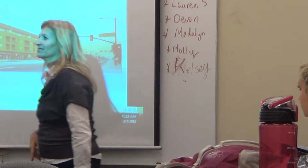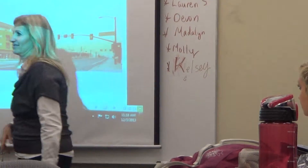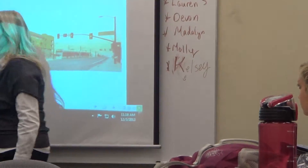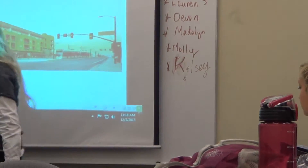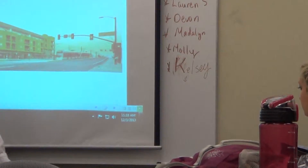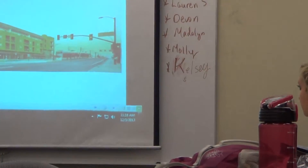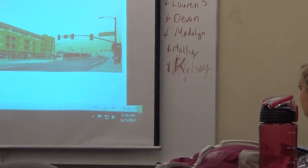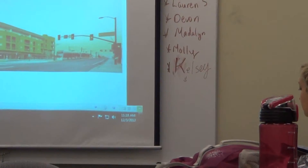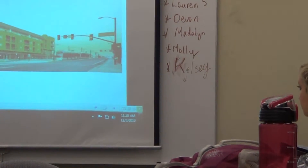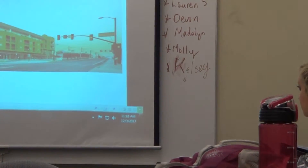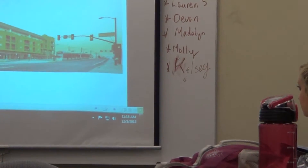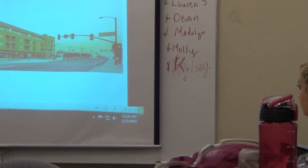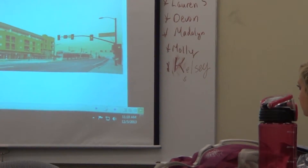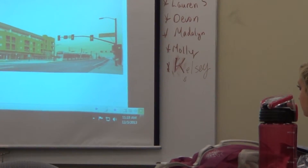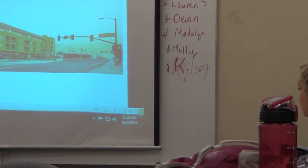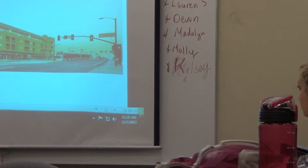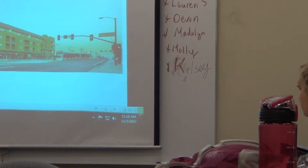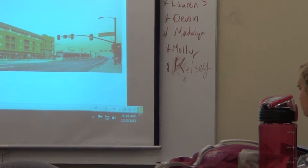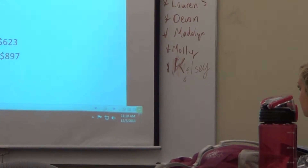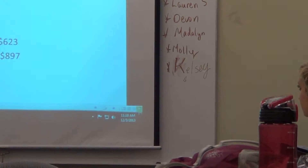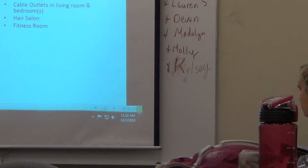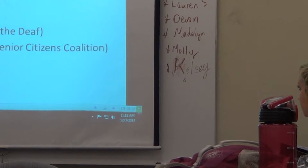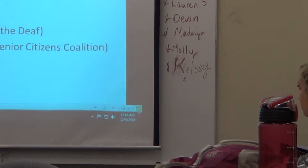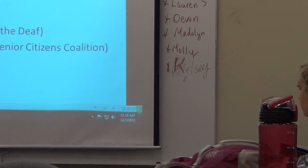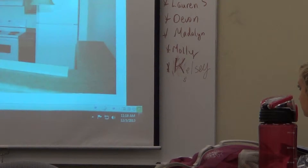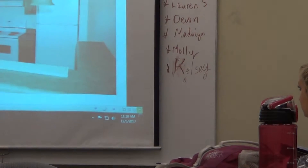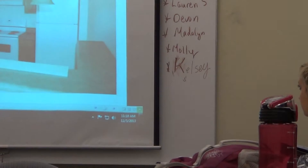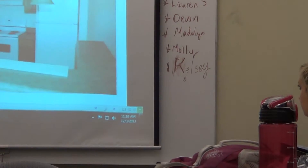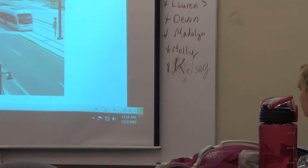So we have two main entrances right across from each other.